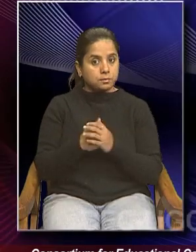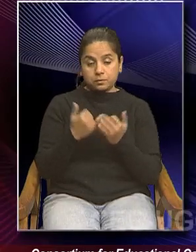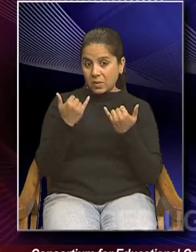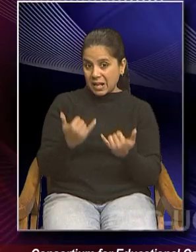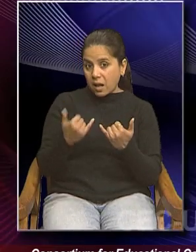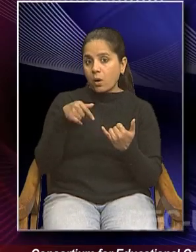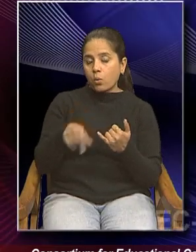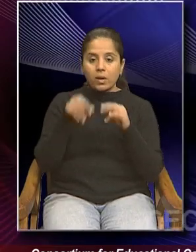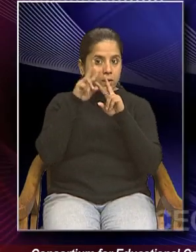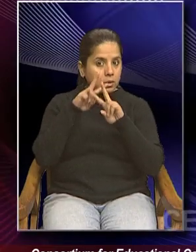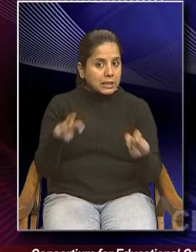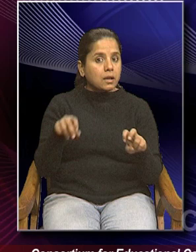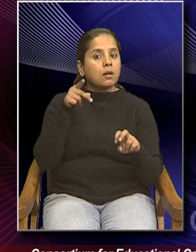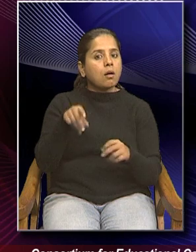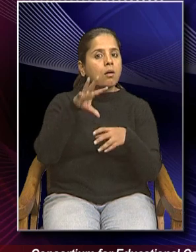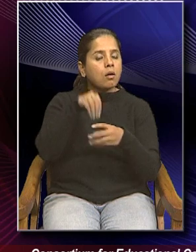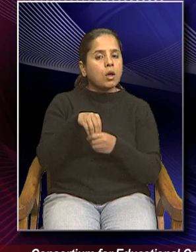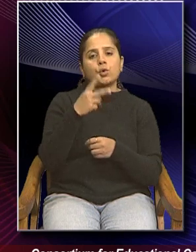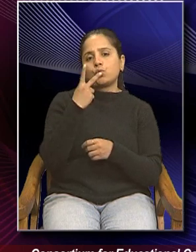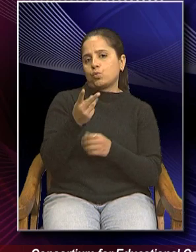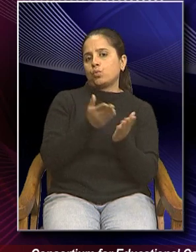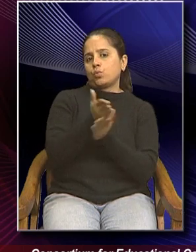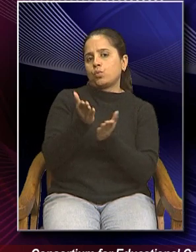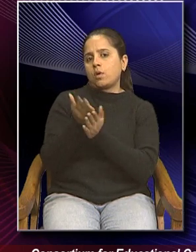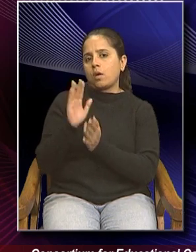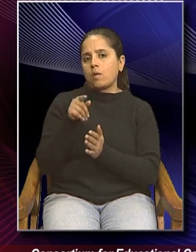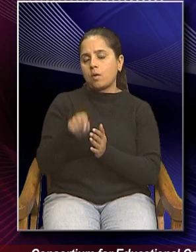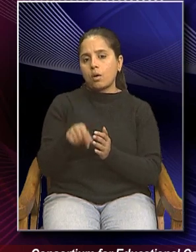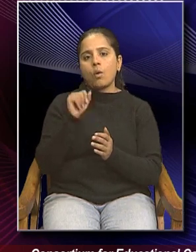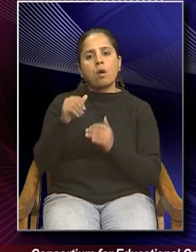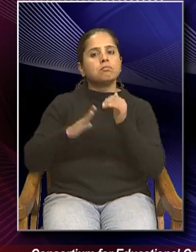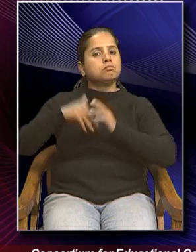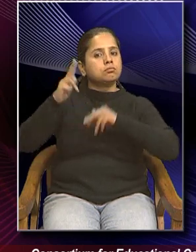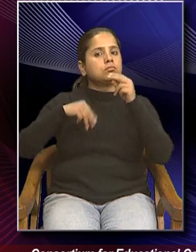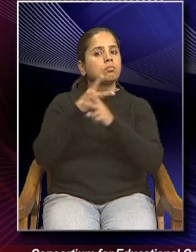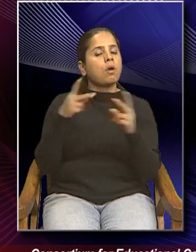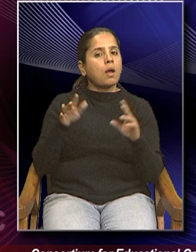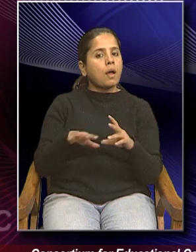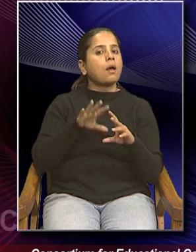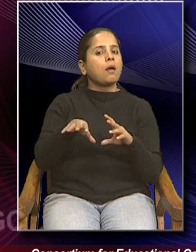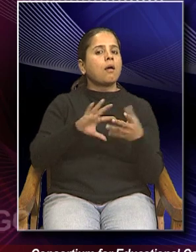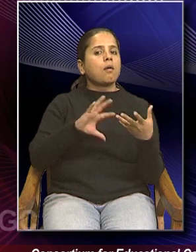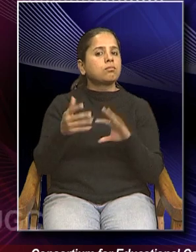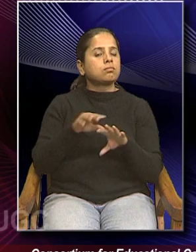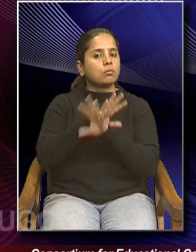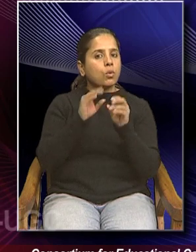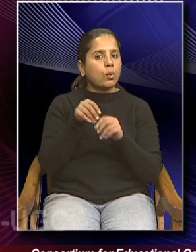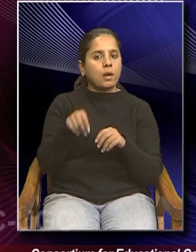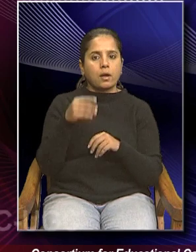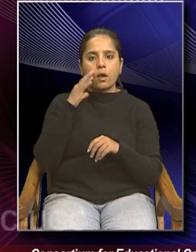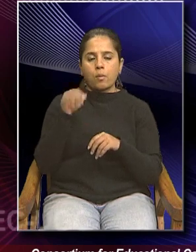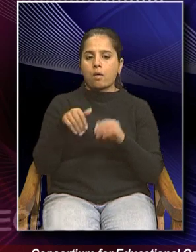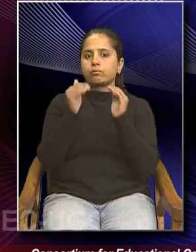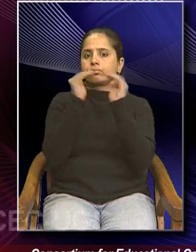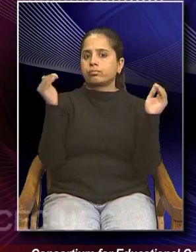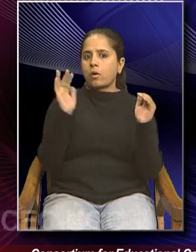Presently, research is integrating the two approaches, which is a constructive development as it establishes a necessary equilibrium